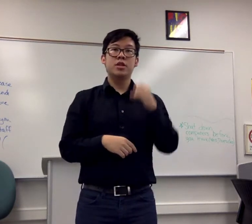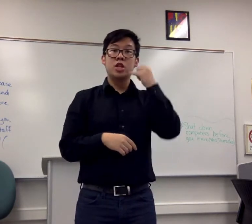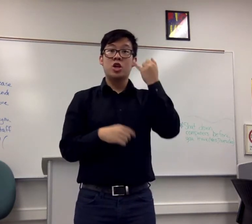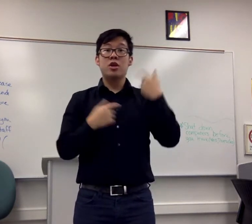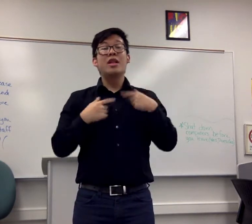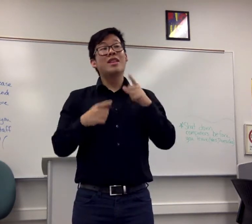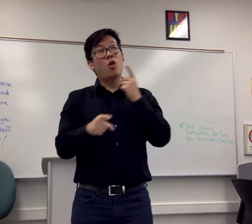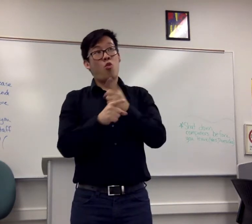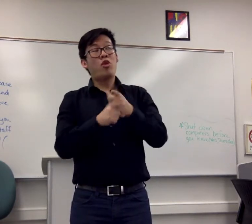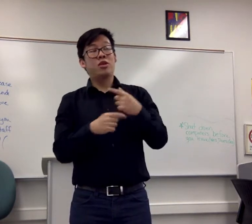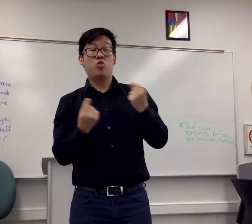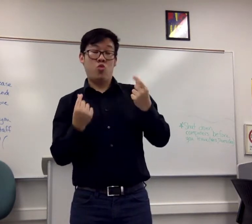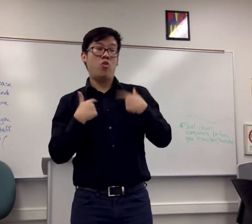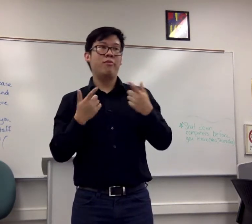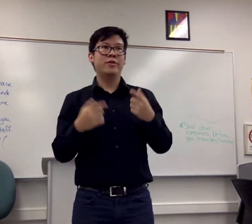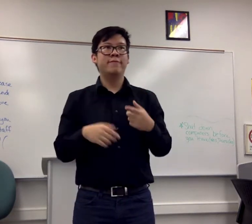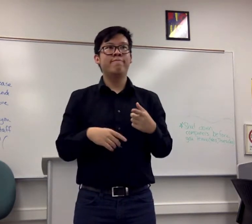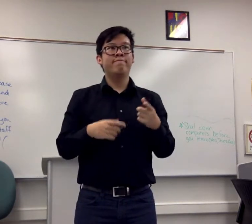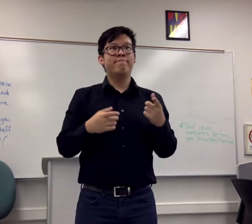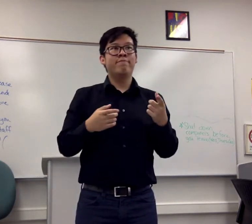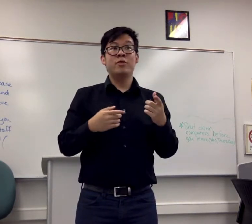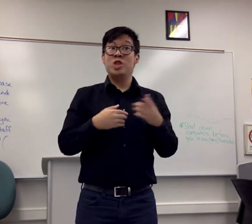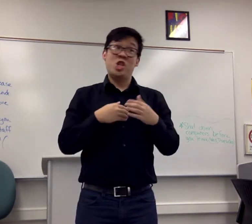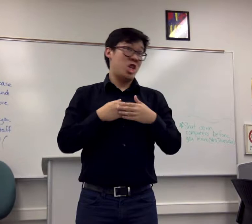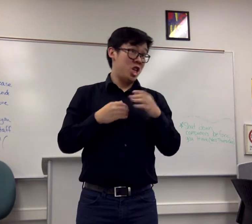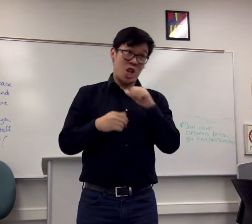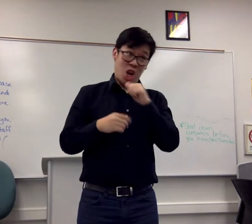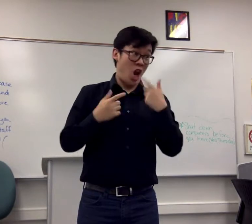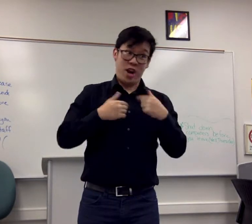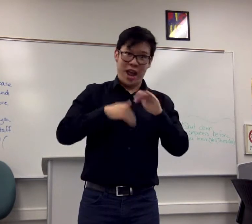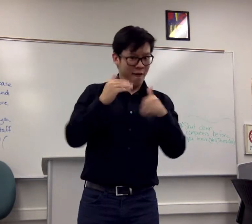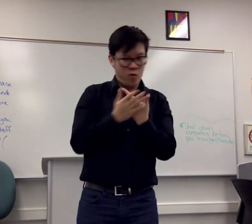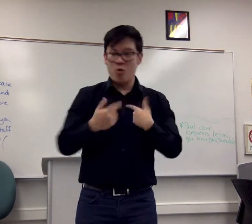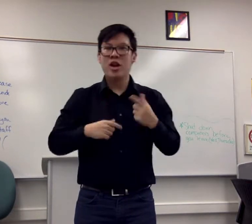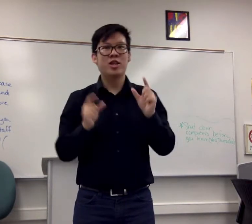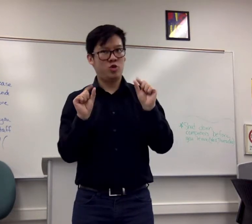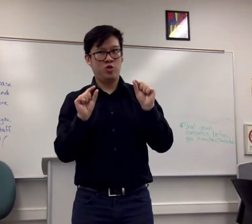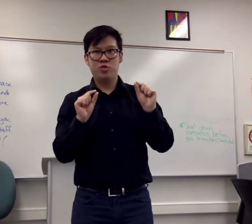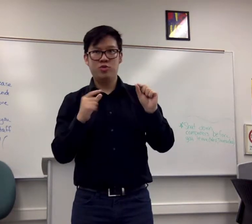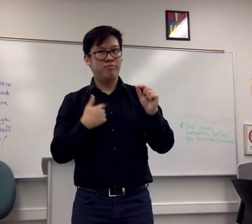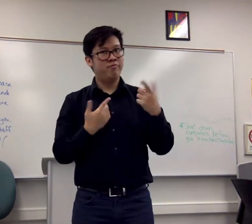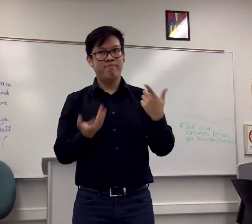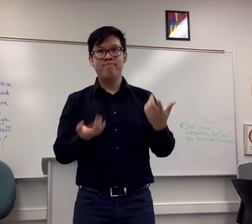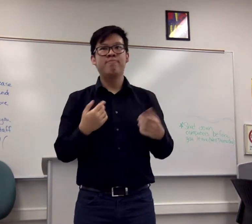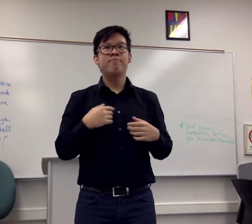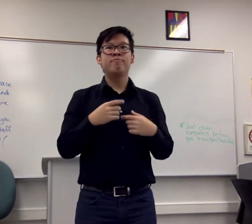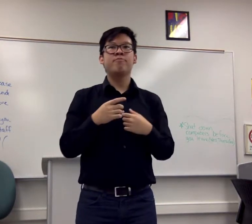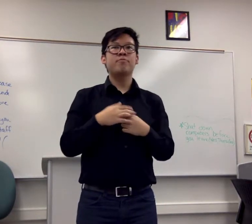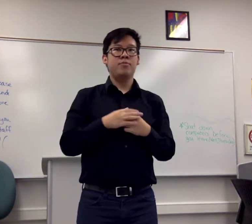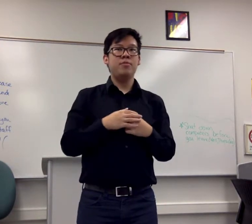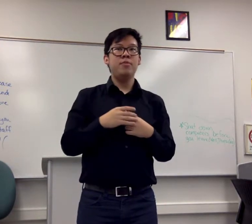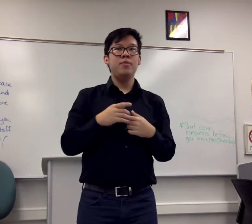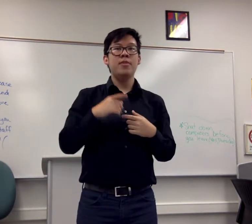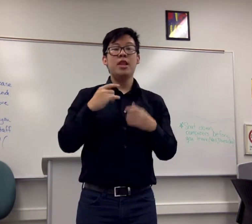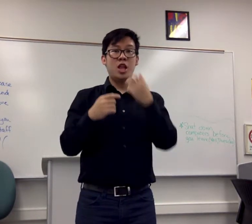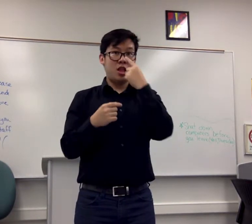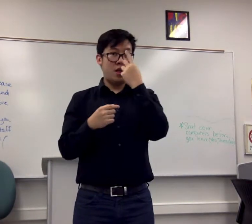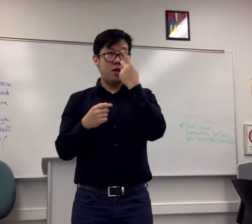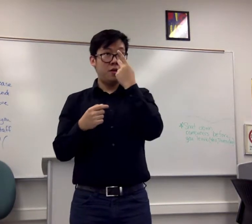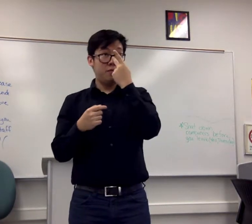Right, but you kind of, that's why I said trust. You gotta trust. And if it's being exemplified that they're not, well, then, hey,